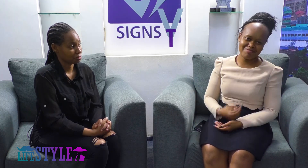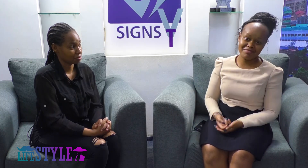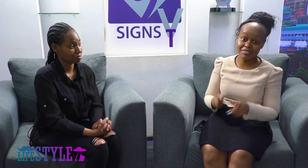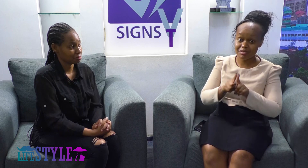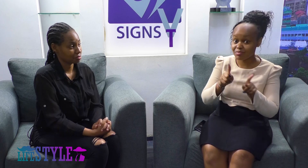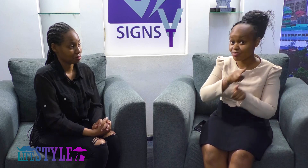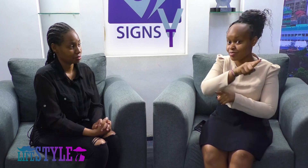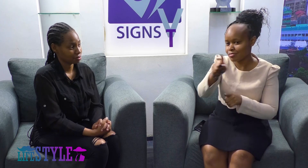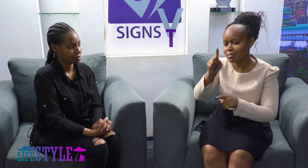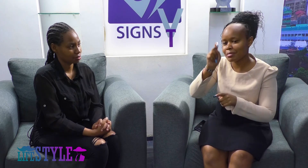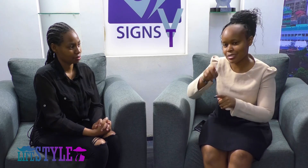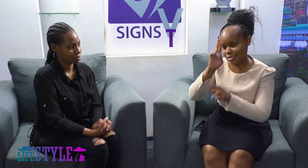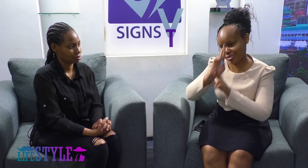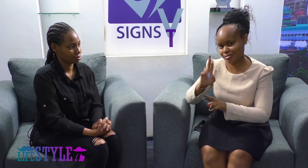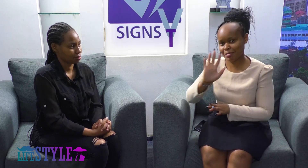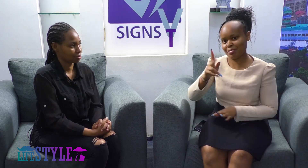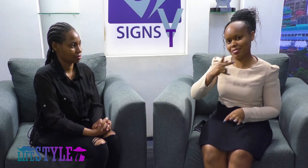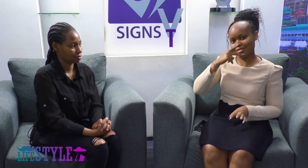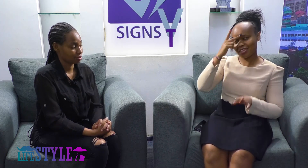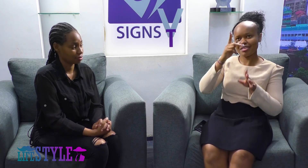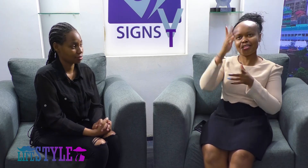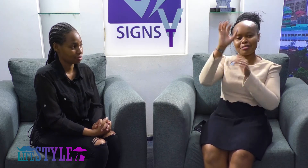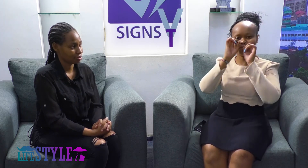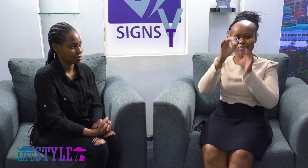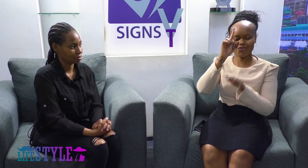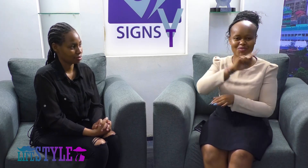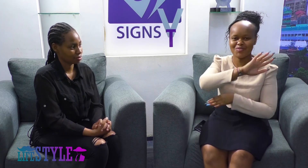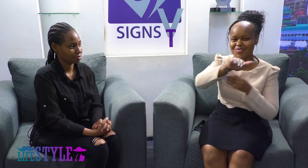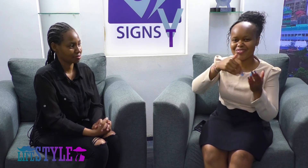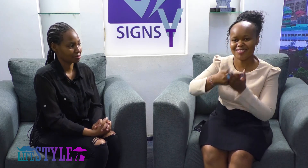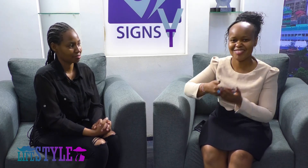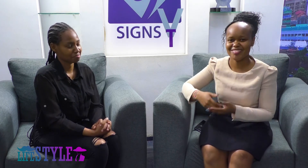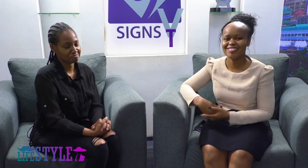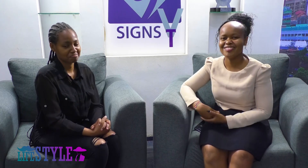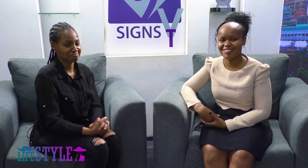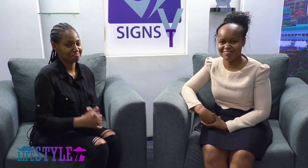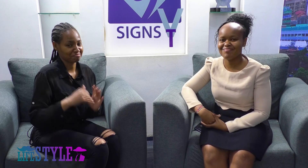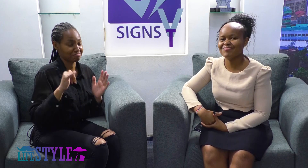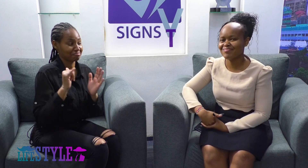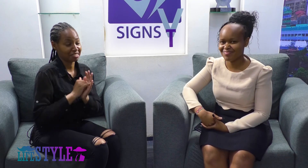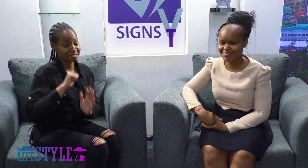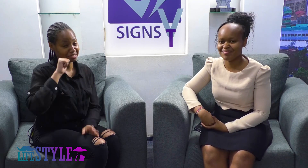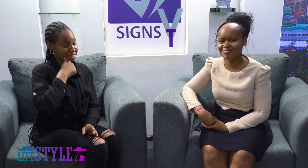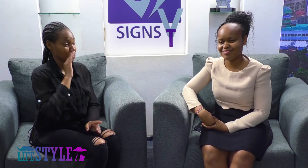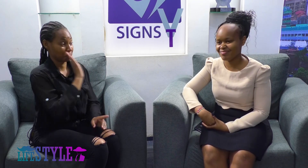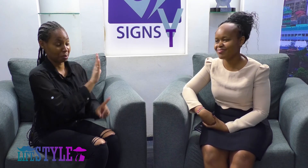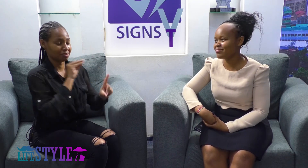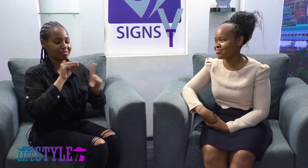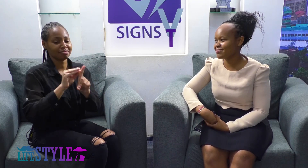our success and also for my success. So I just encourage you to respect your parents. That is a